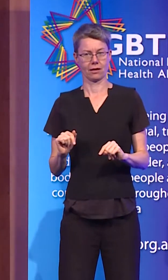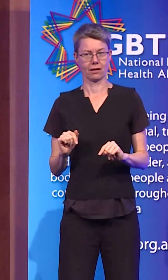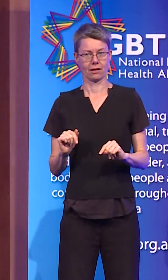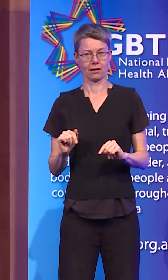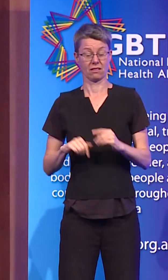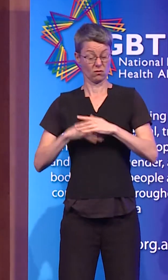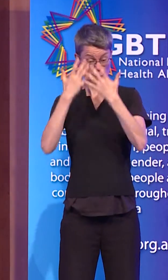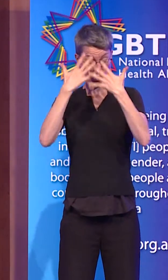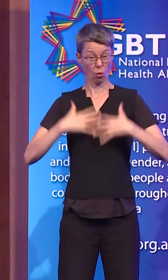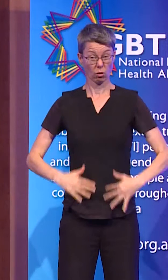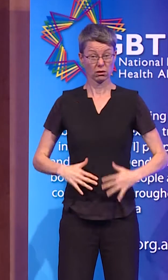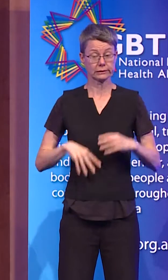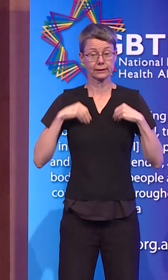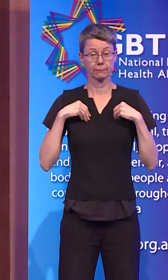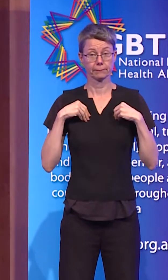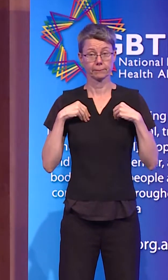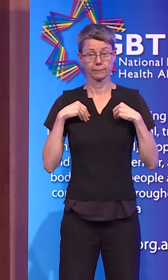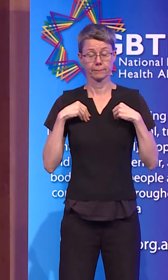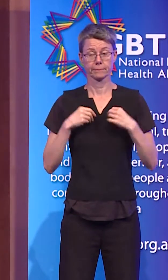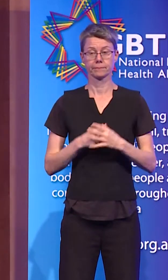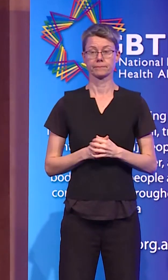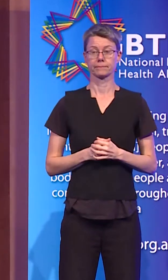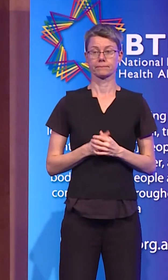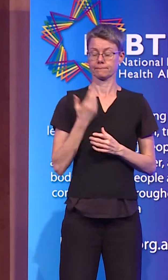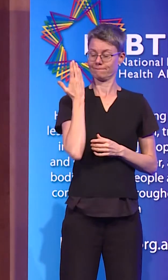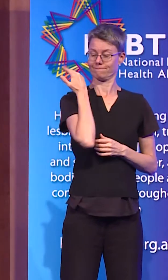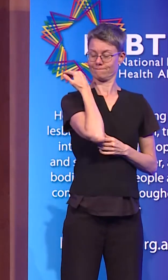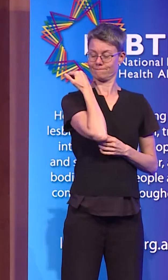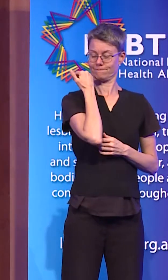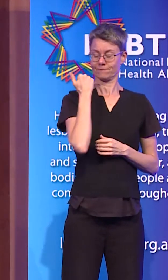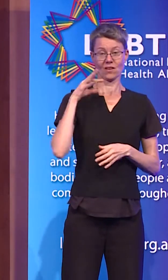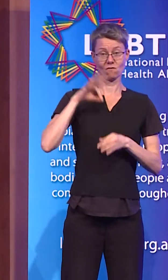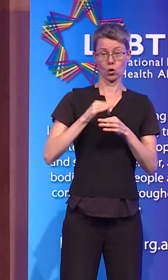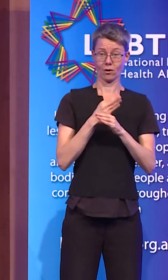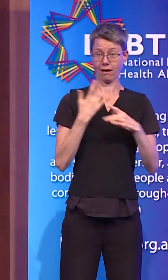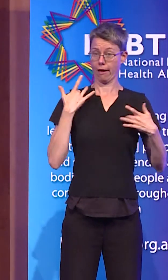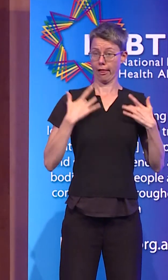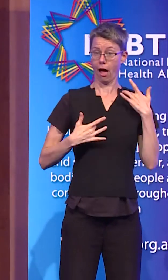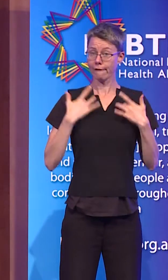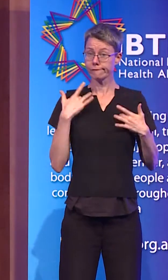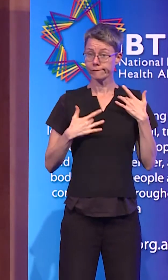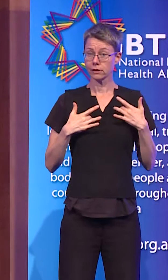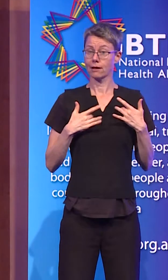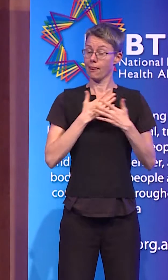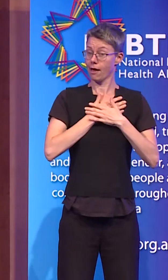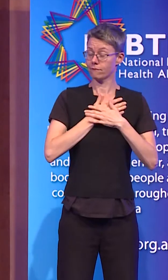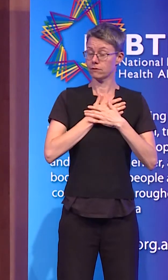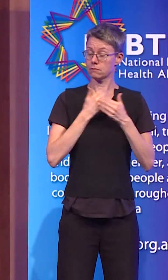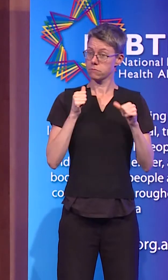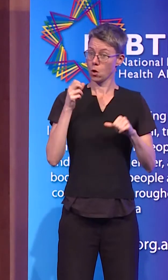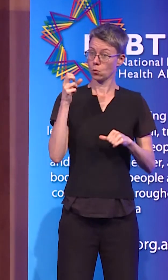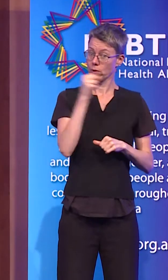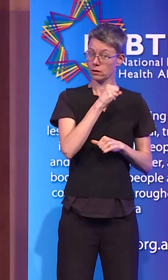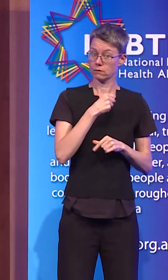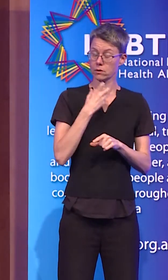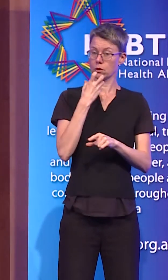complexity. Now, winning that appalling vote on our lives and loves brought home to me how important it is to